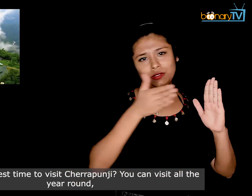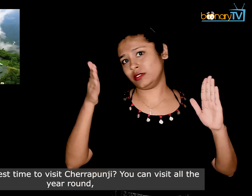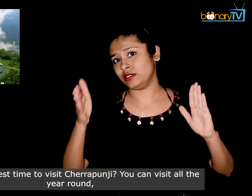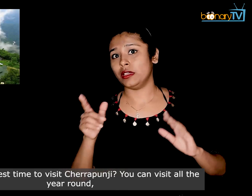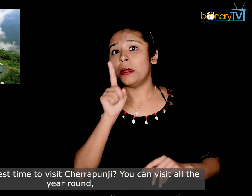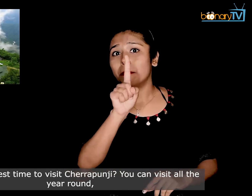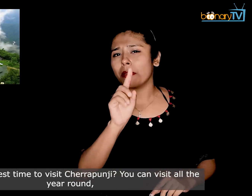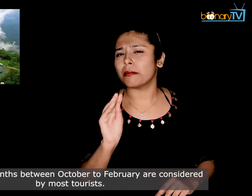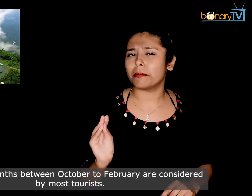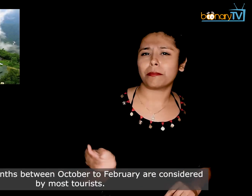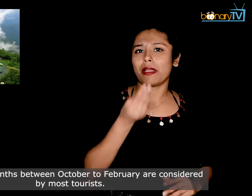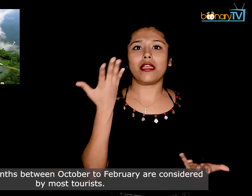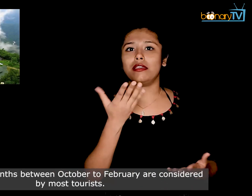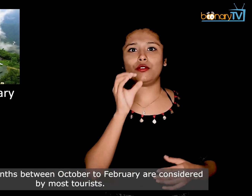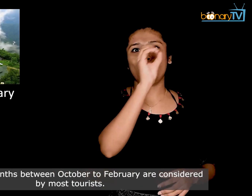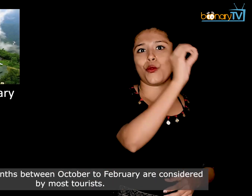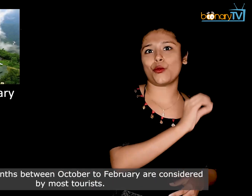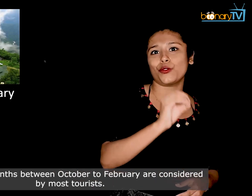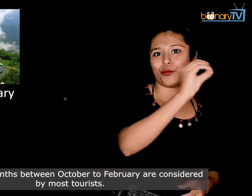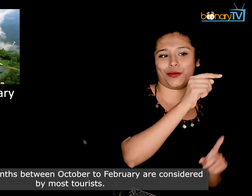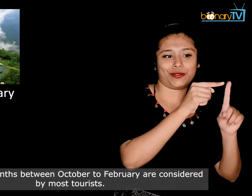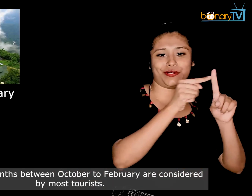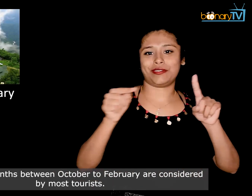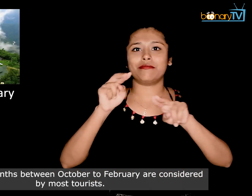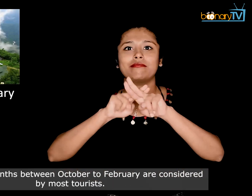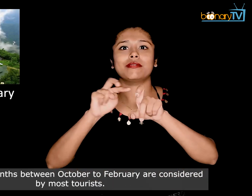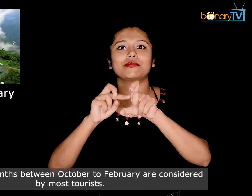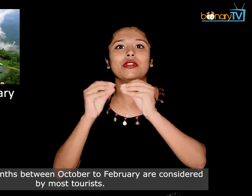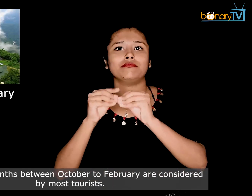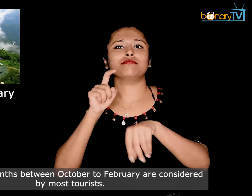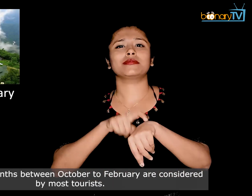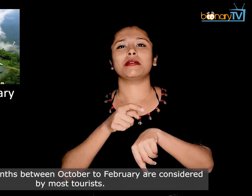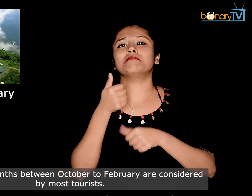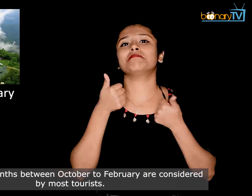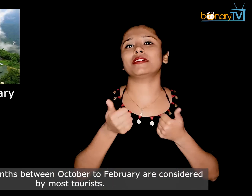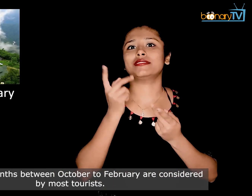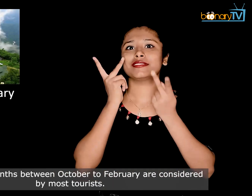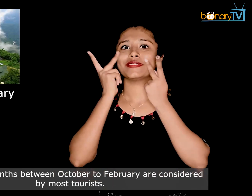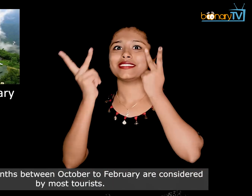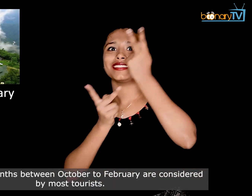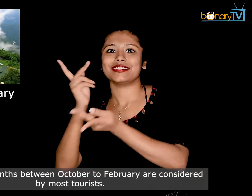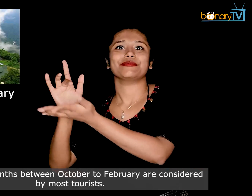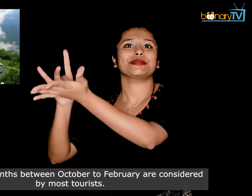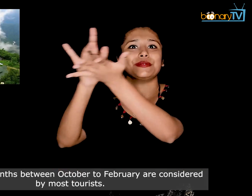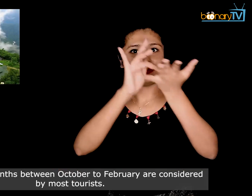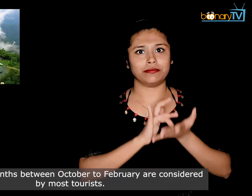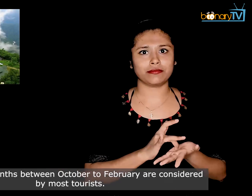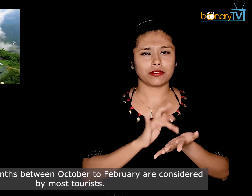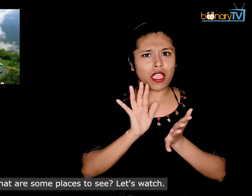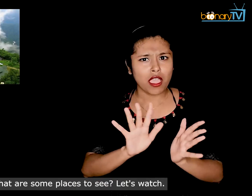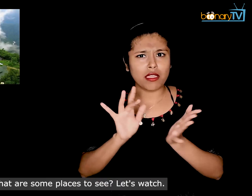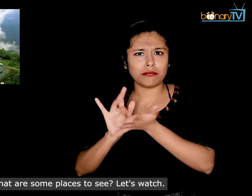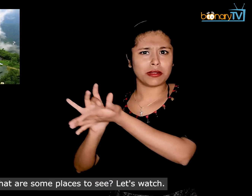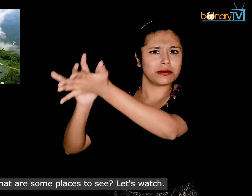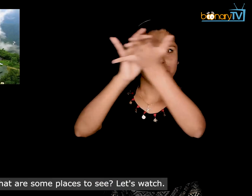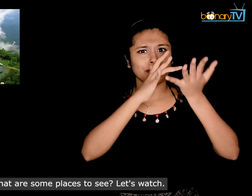year round, but still, the months between October to February are considered by most tourists. So what are some places to